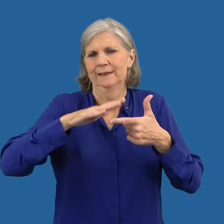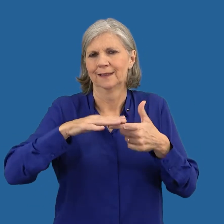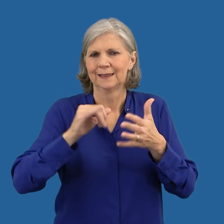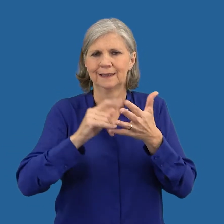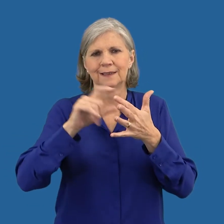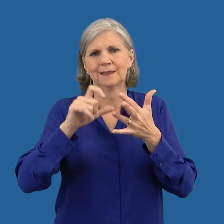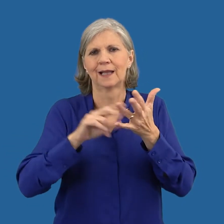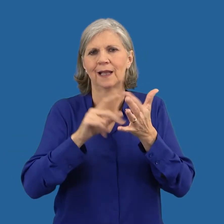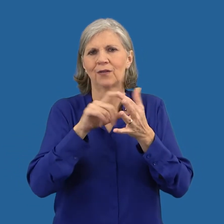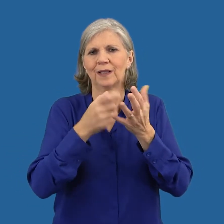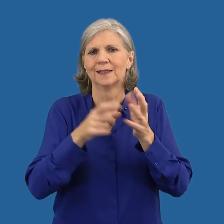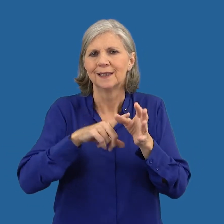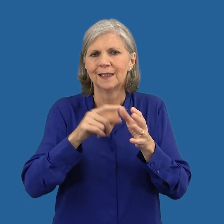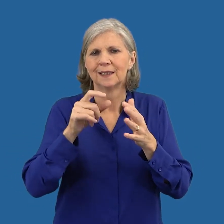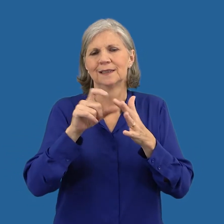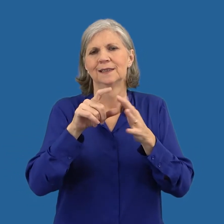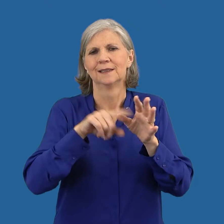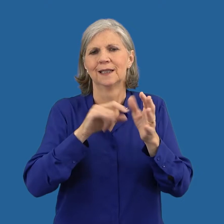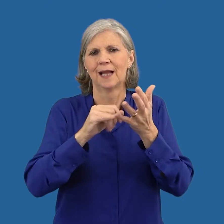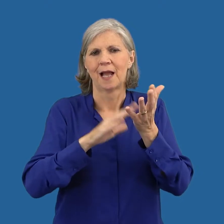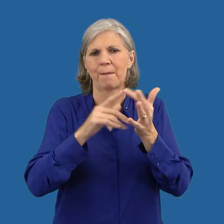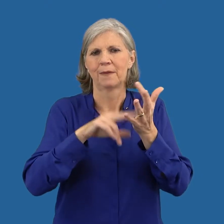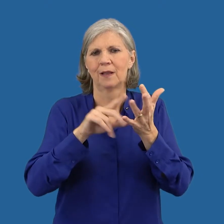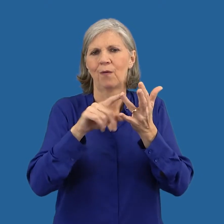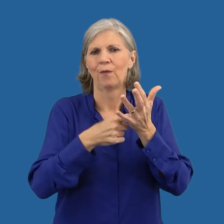Period pain, secondary dysmenorrhea.